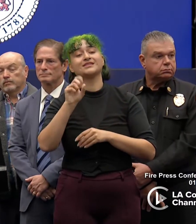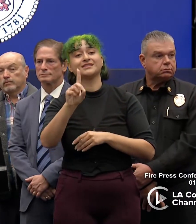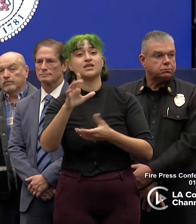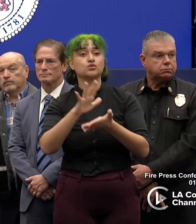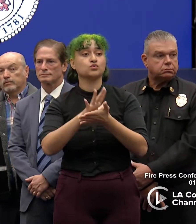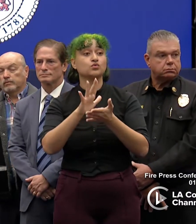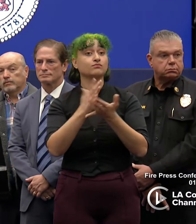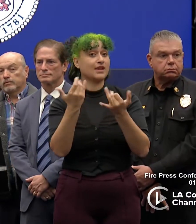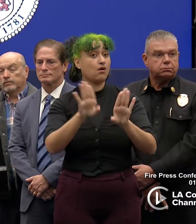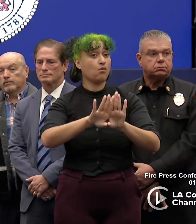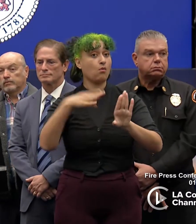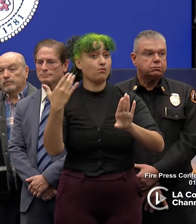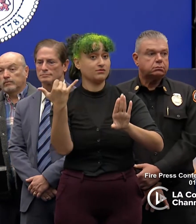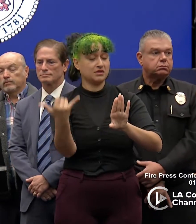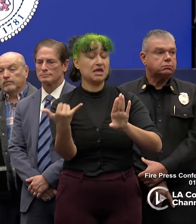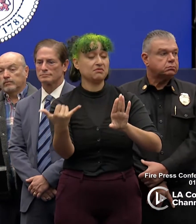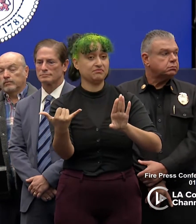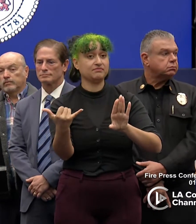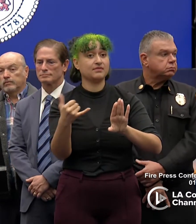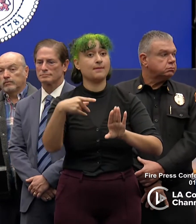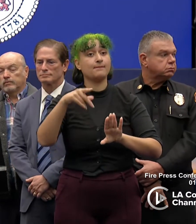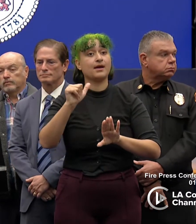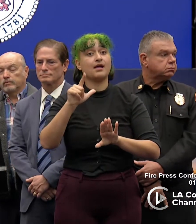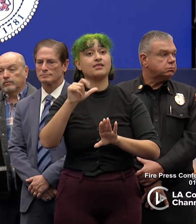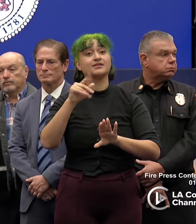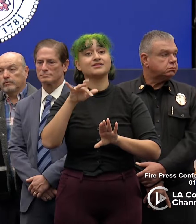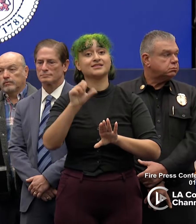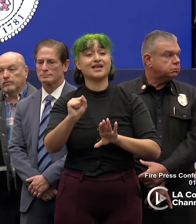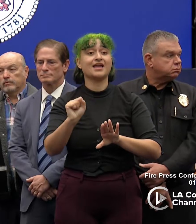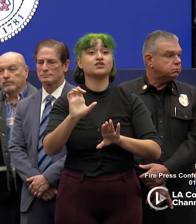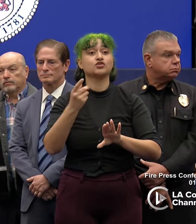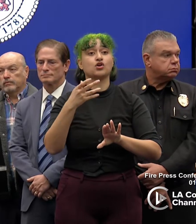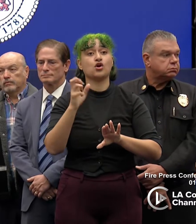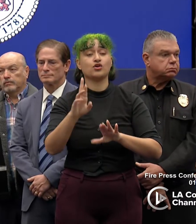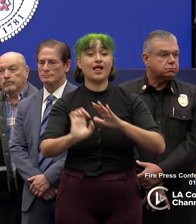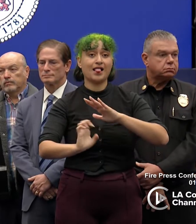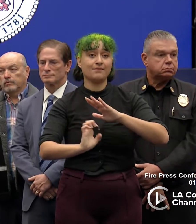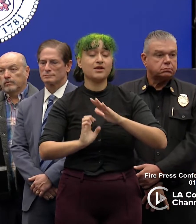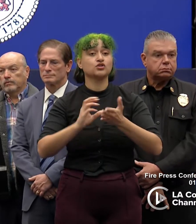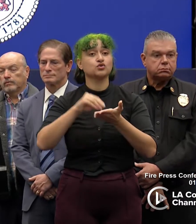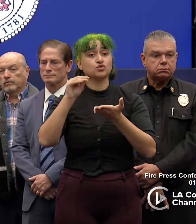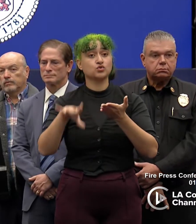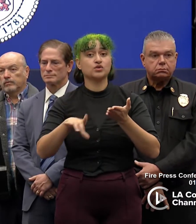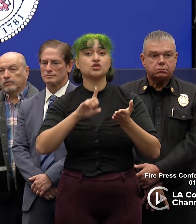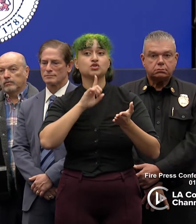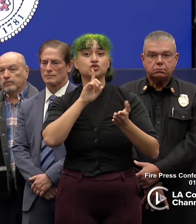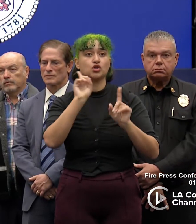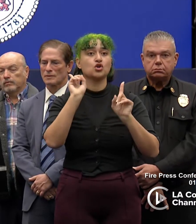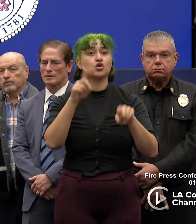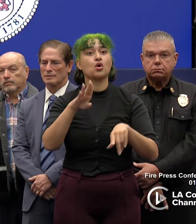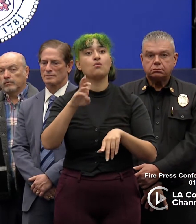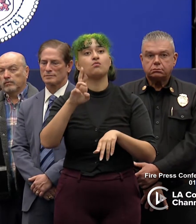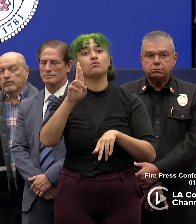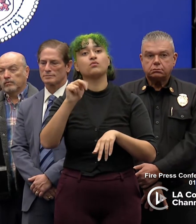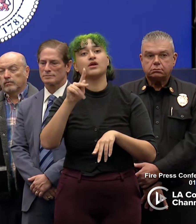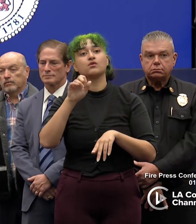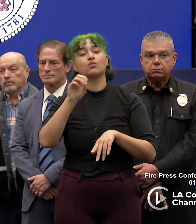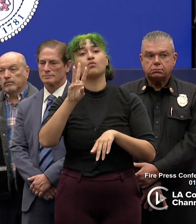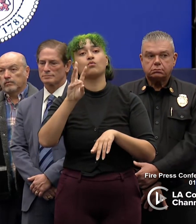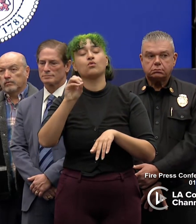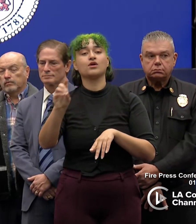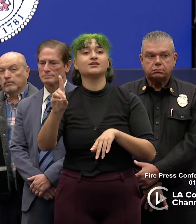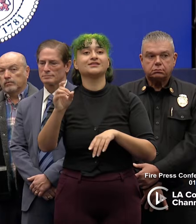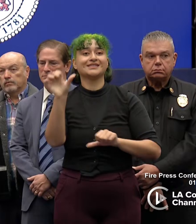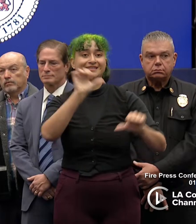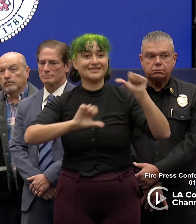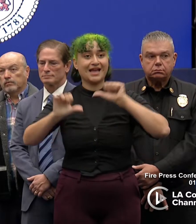schools are open today. Palisades Charter Elementary students should attend Brentwood Science Magnet